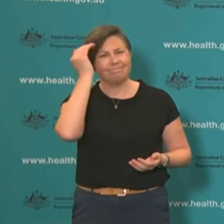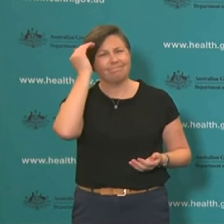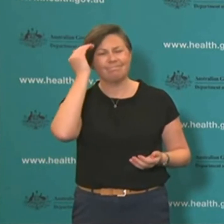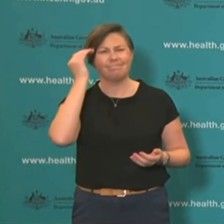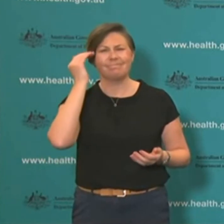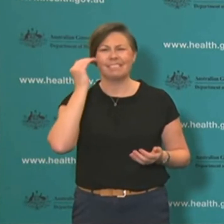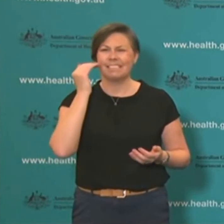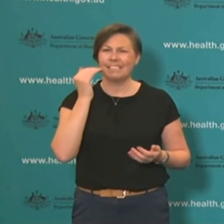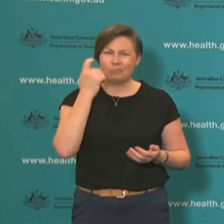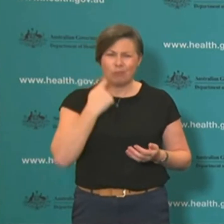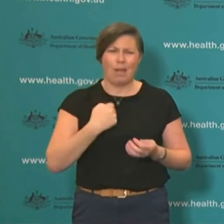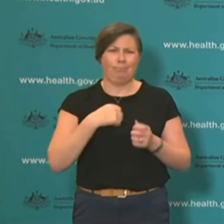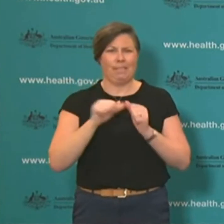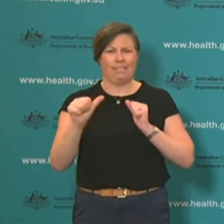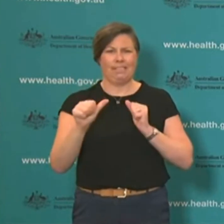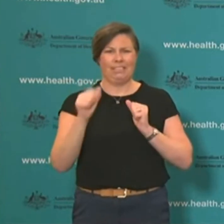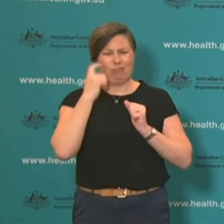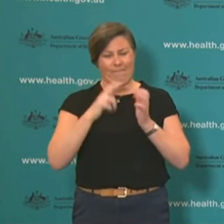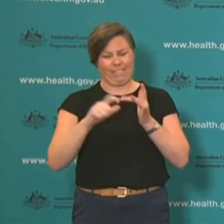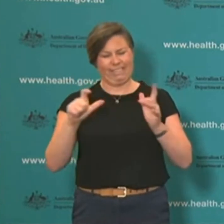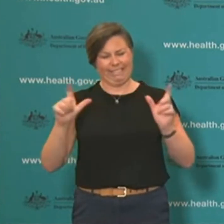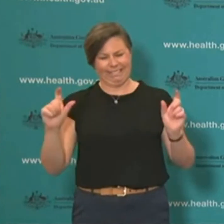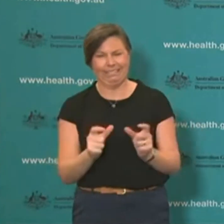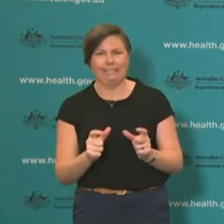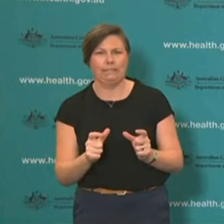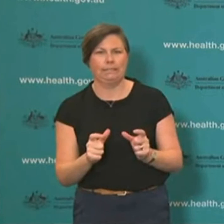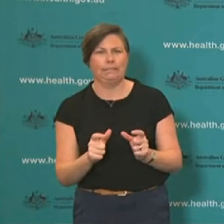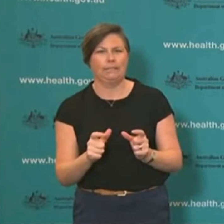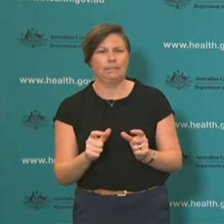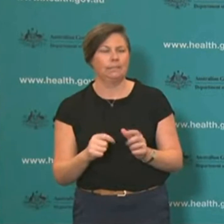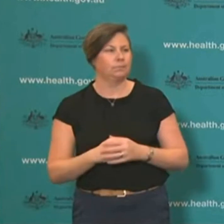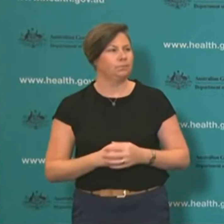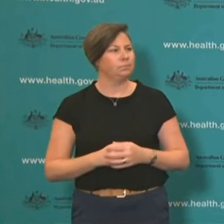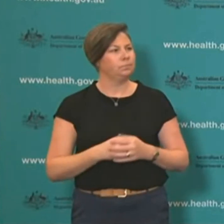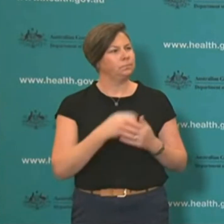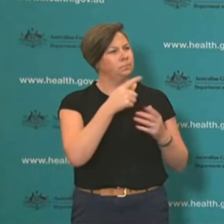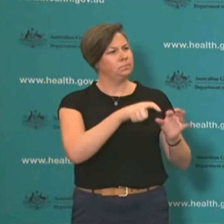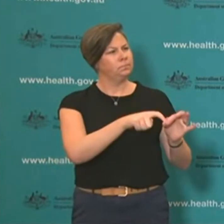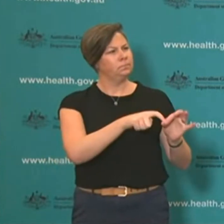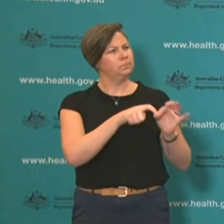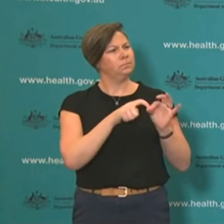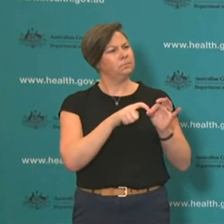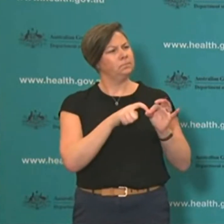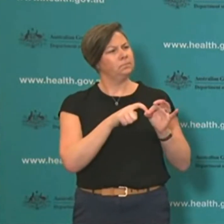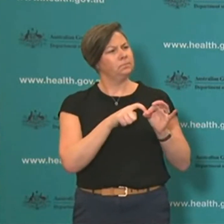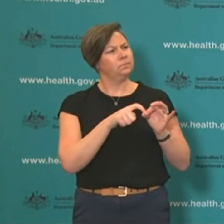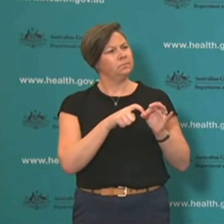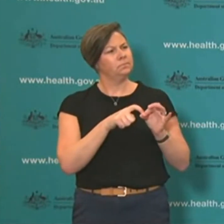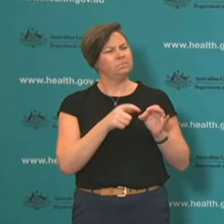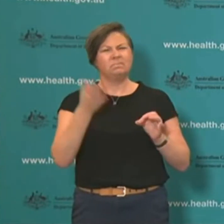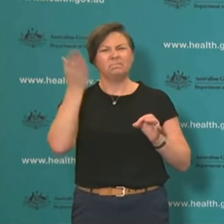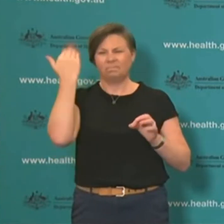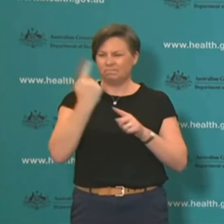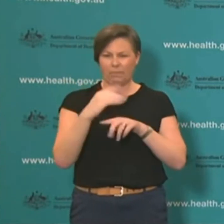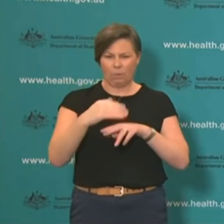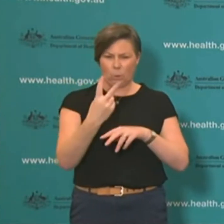to bring the outbreak in Victoria under control. Can I follow up on what Claire was asking before? How did you come to that 20 to 30% figure, and was it a